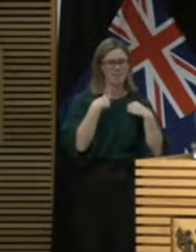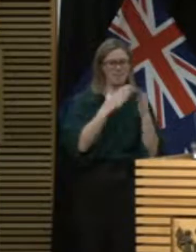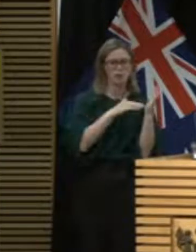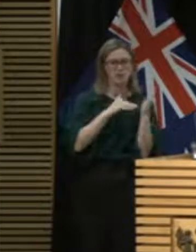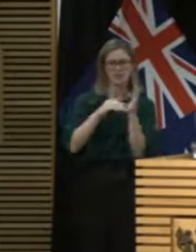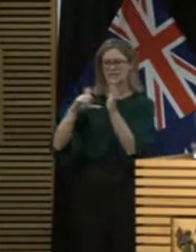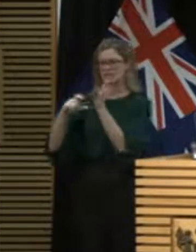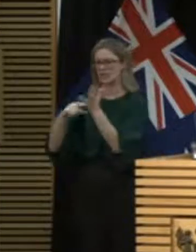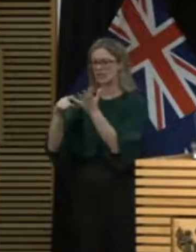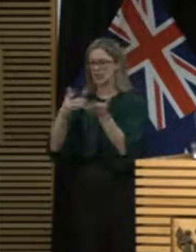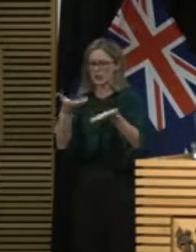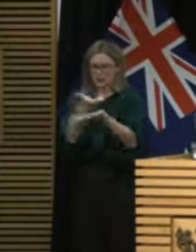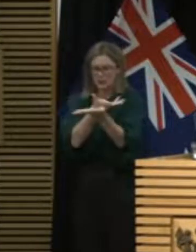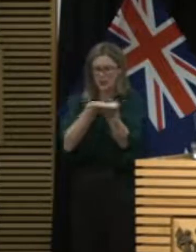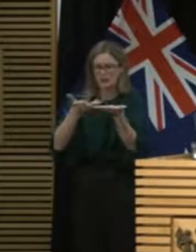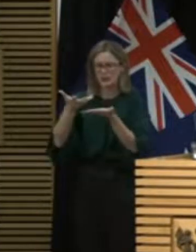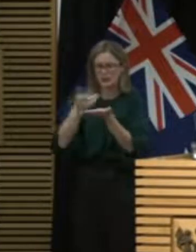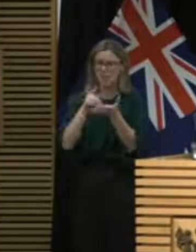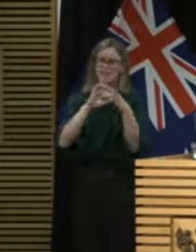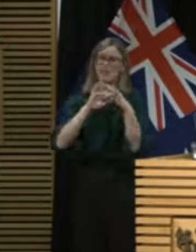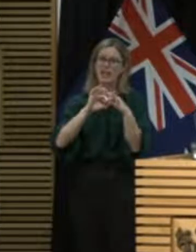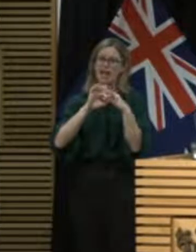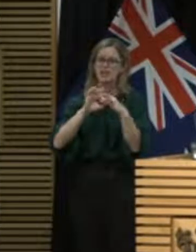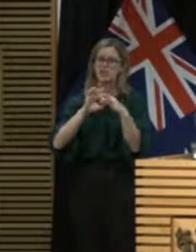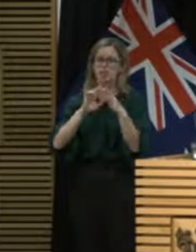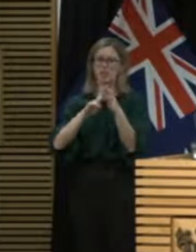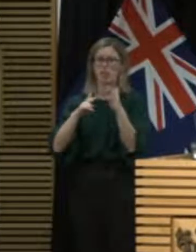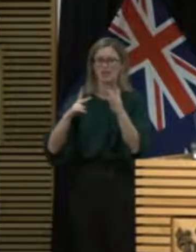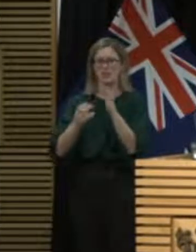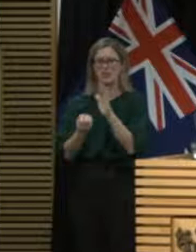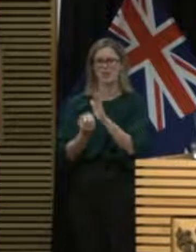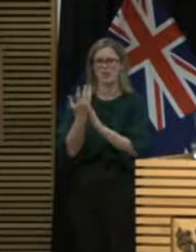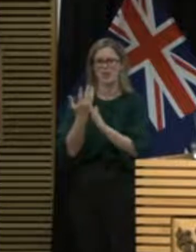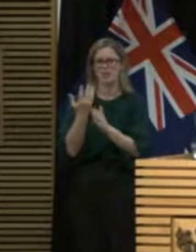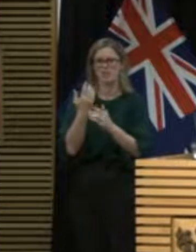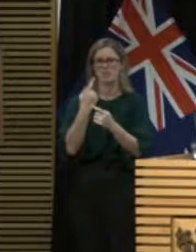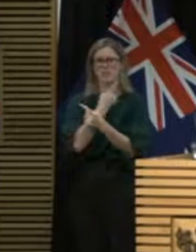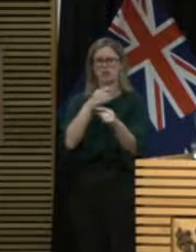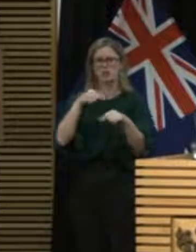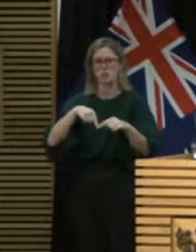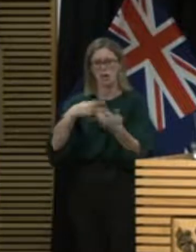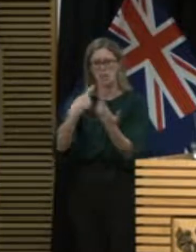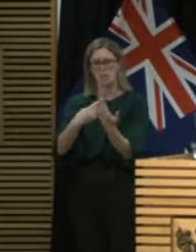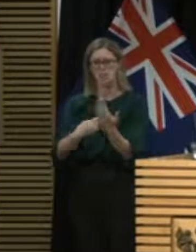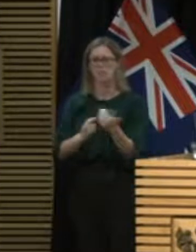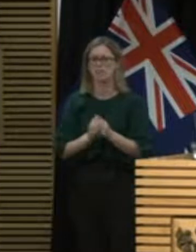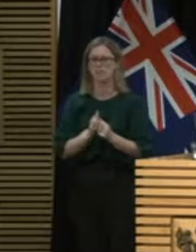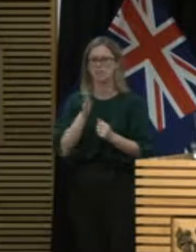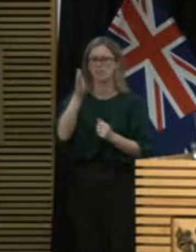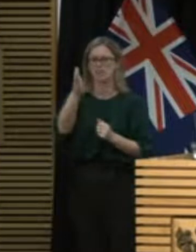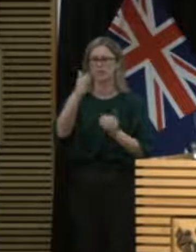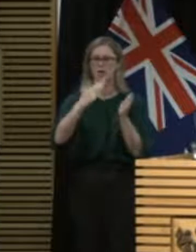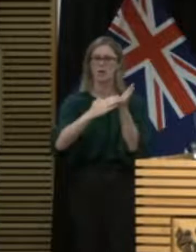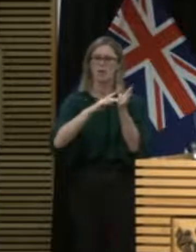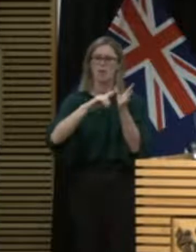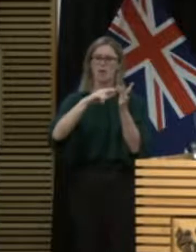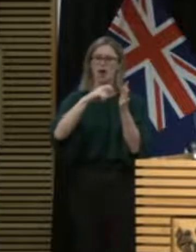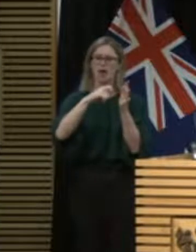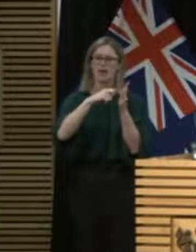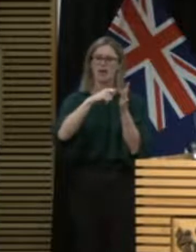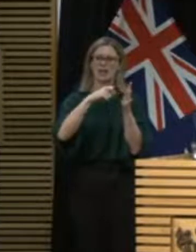they've engaged very, very positively with the policy that we've developed. Yep. Yeah, Mikey. Dr. Bloomfield,